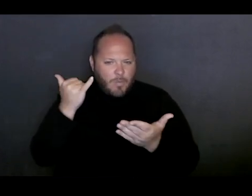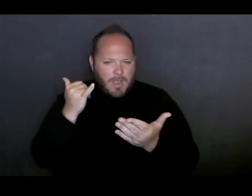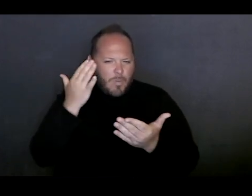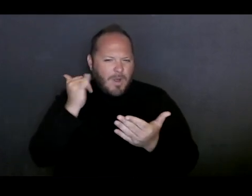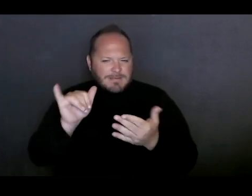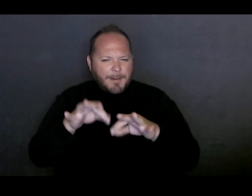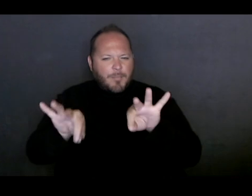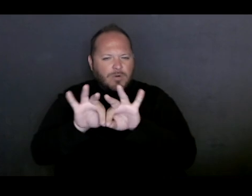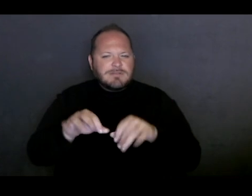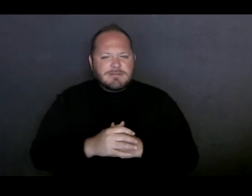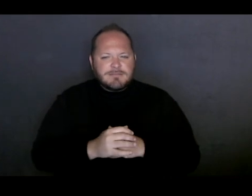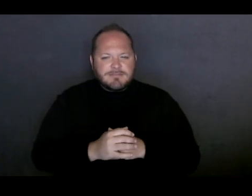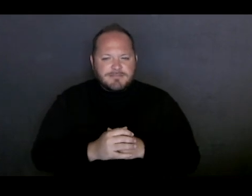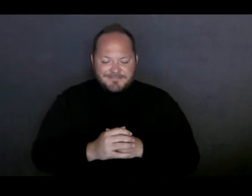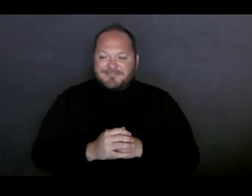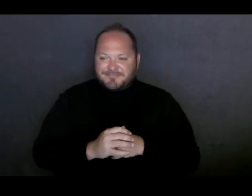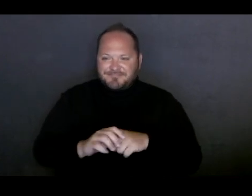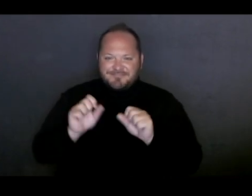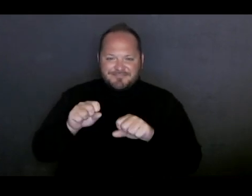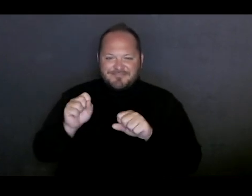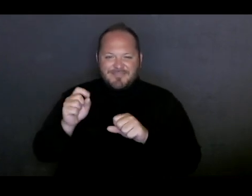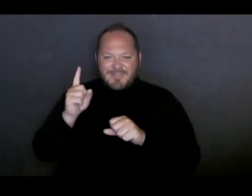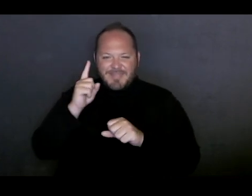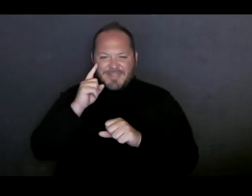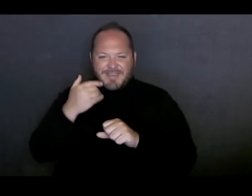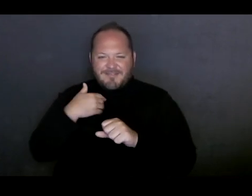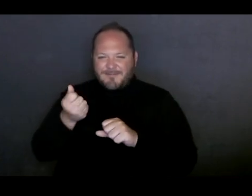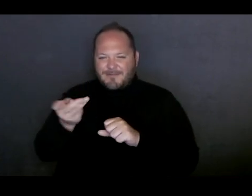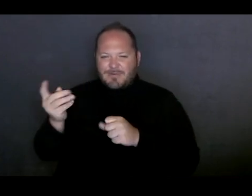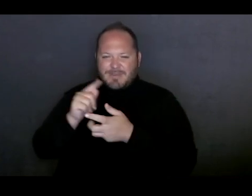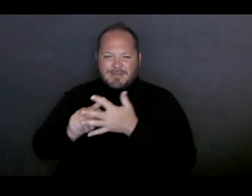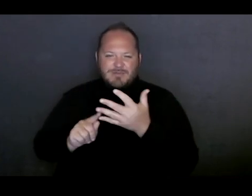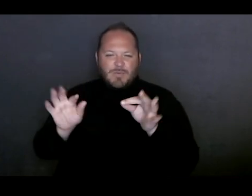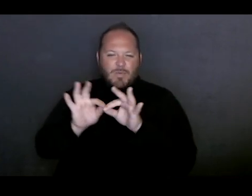worth tweaking or thinking about in that message. So first, we know that